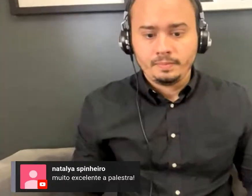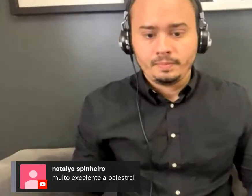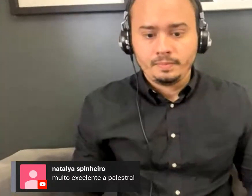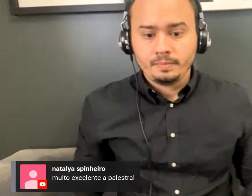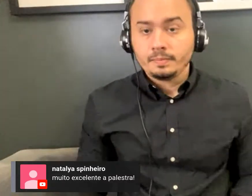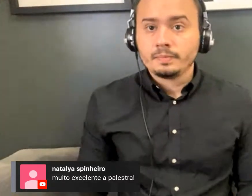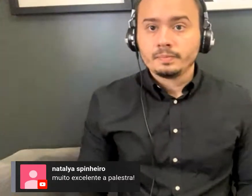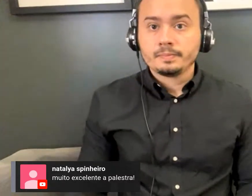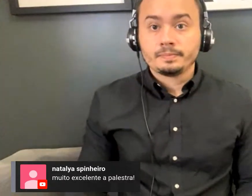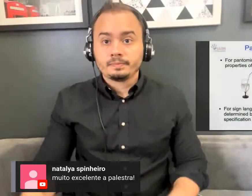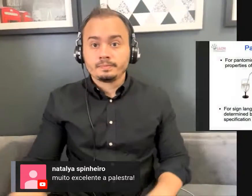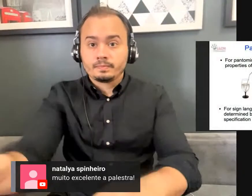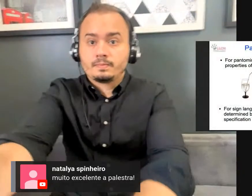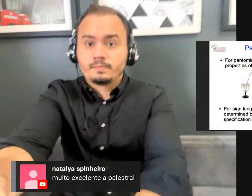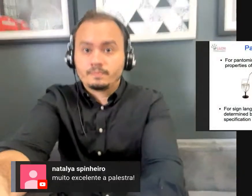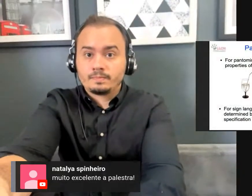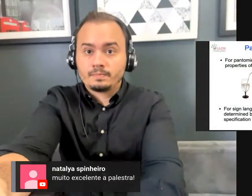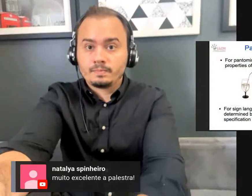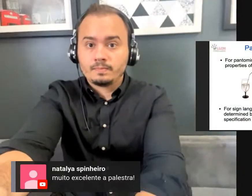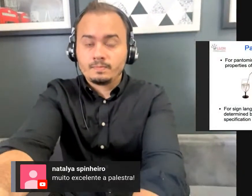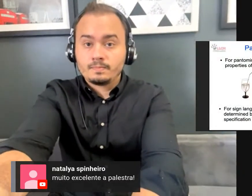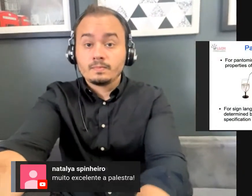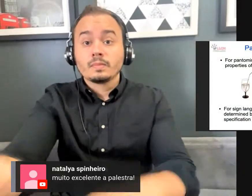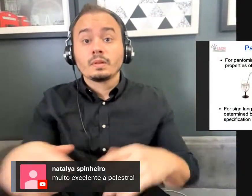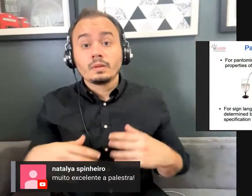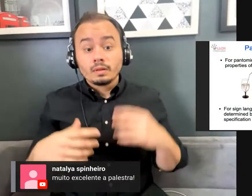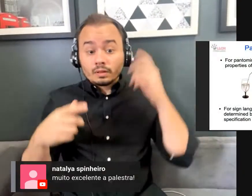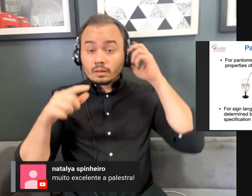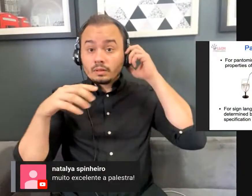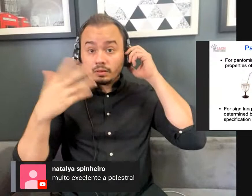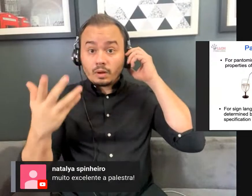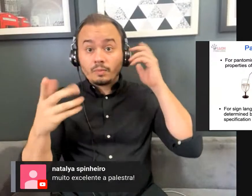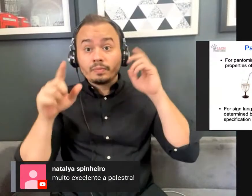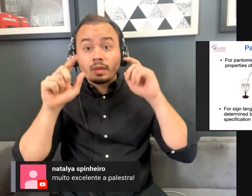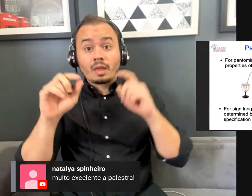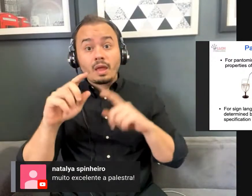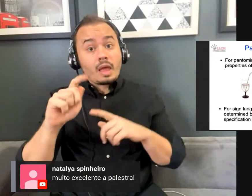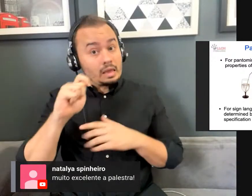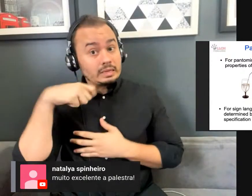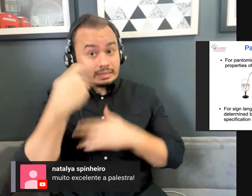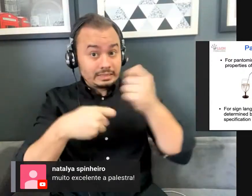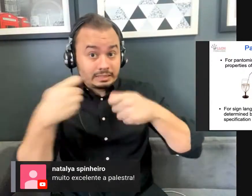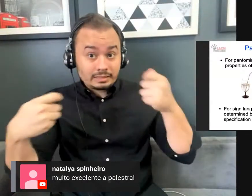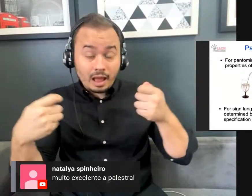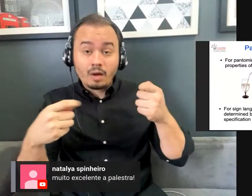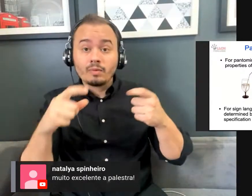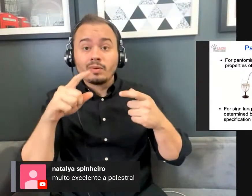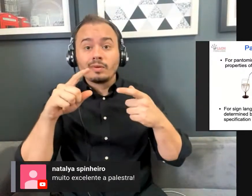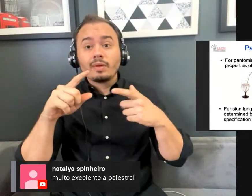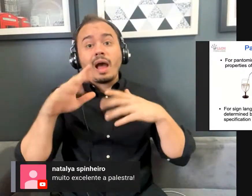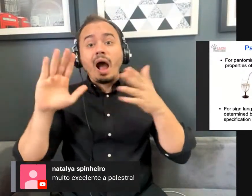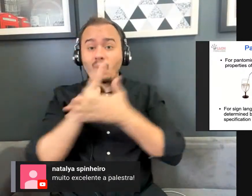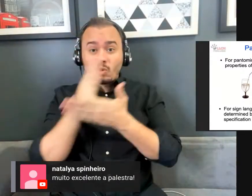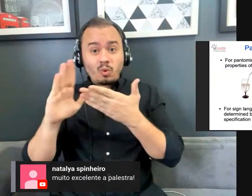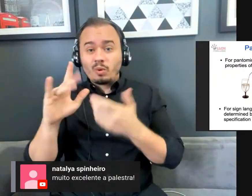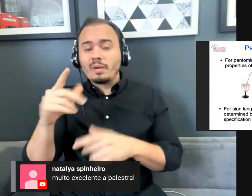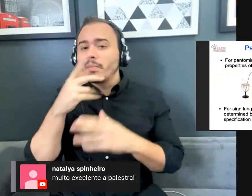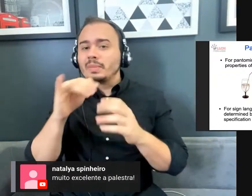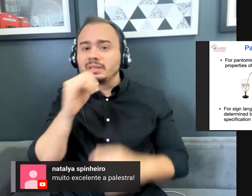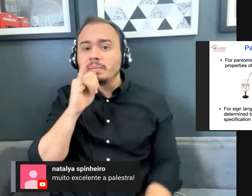to, it basically is consume liquid, and you can use that to, regardless of what type of object you're drinking out of.